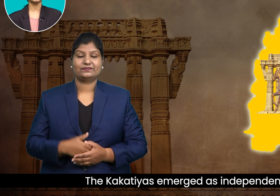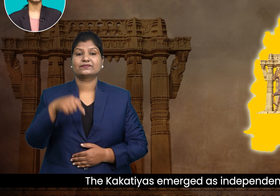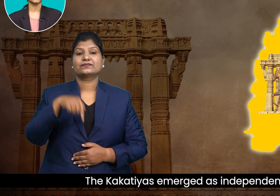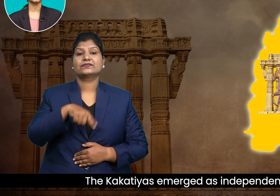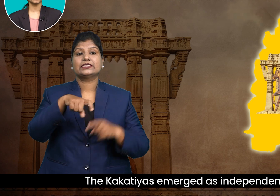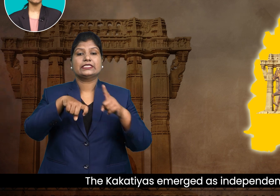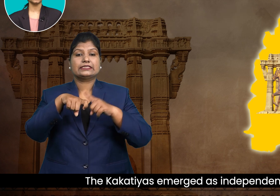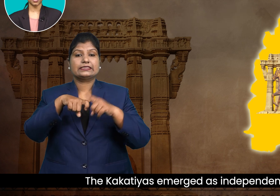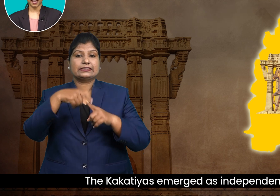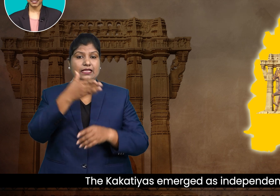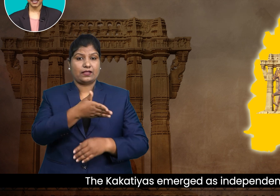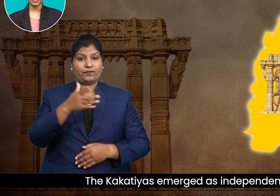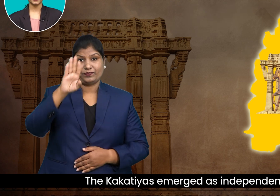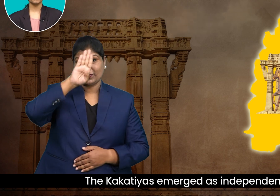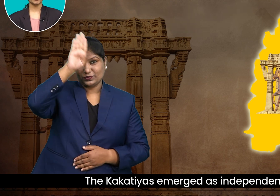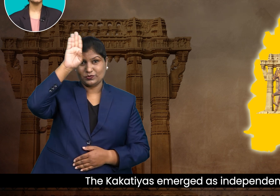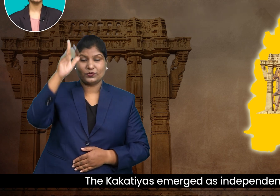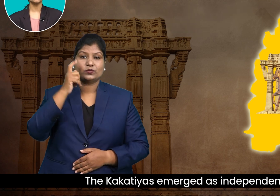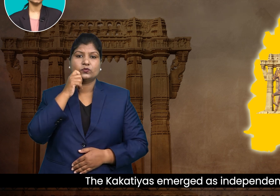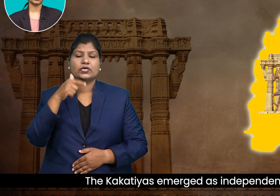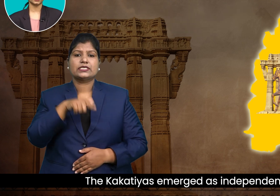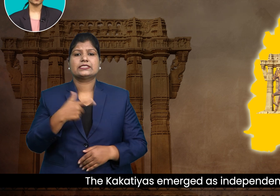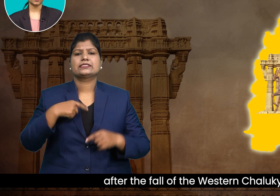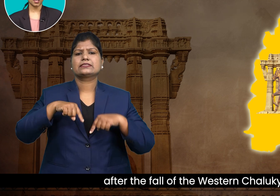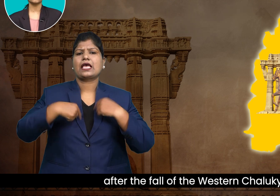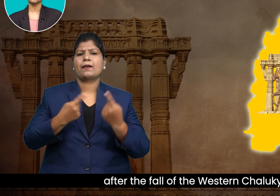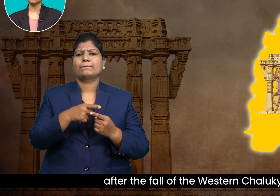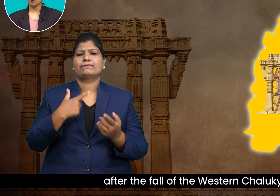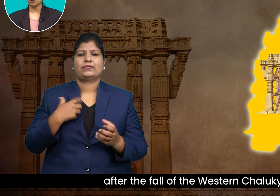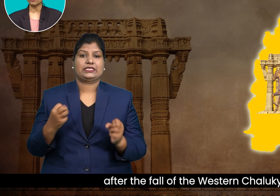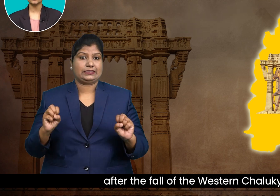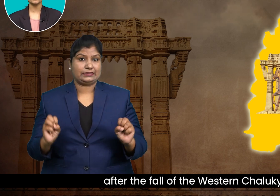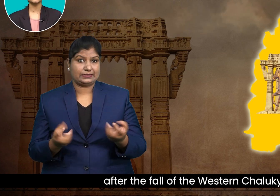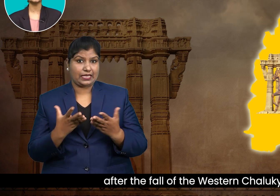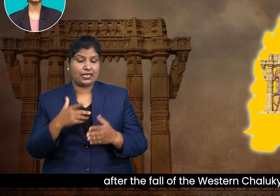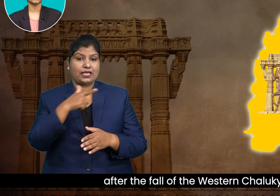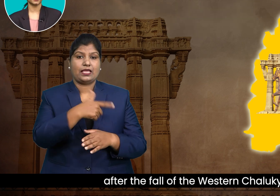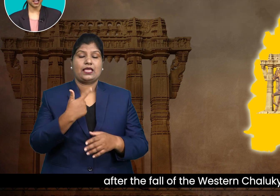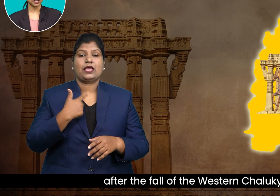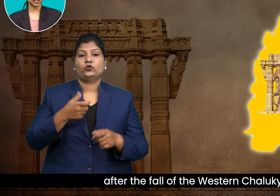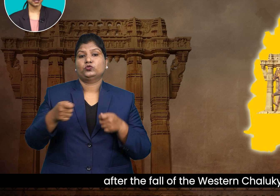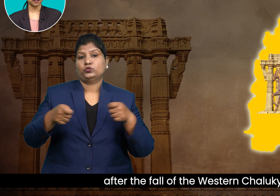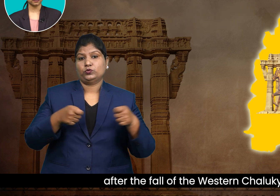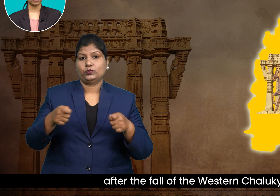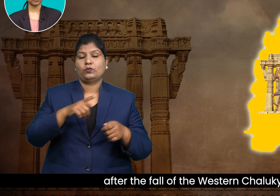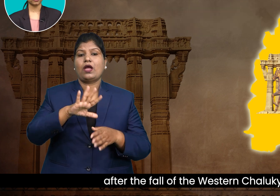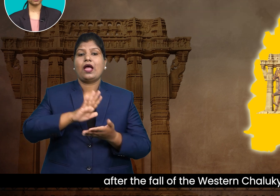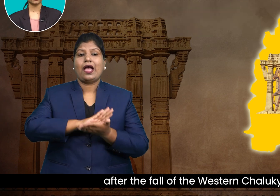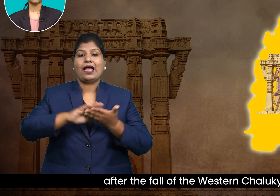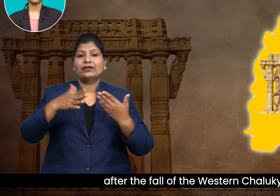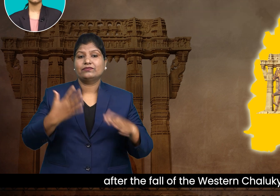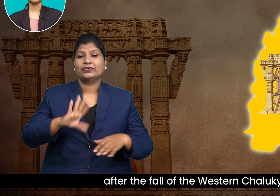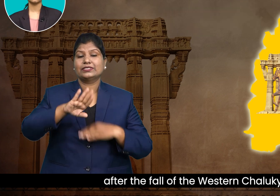The Kakatiyas emerged as independent rulers after the fall of the Western Chalukyas.